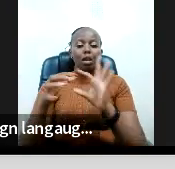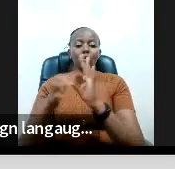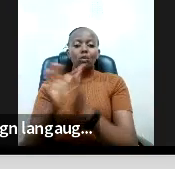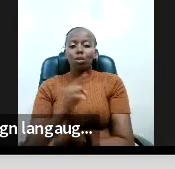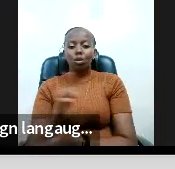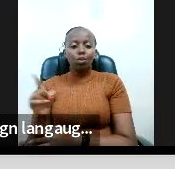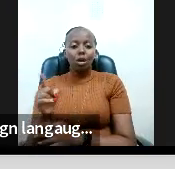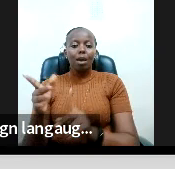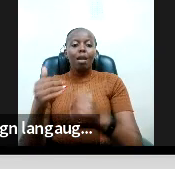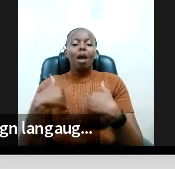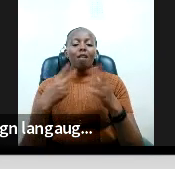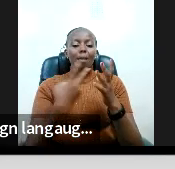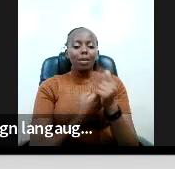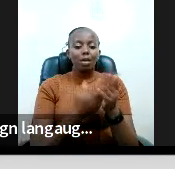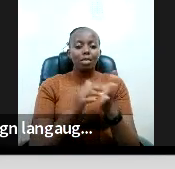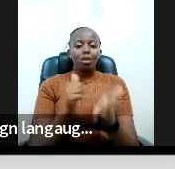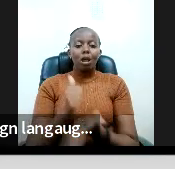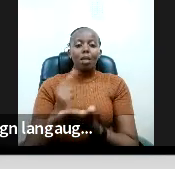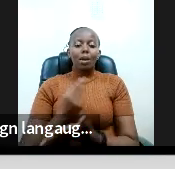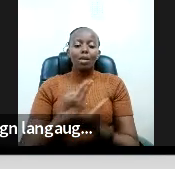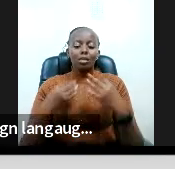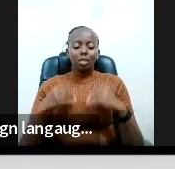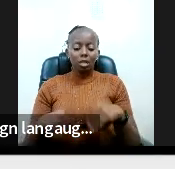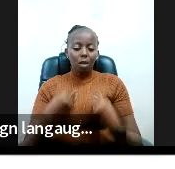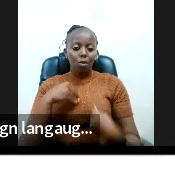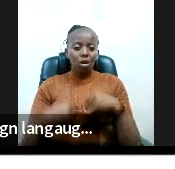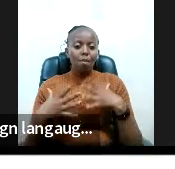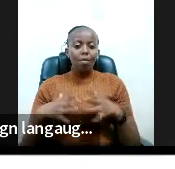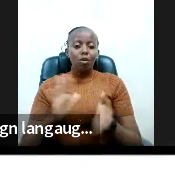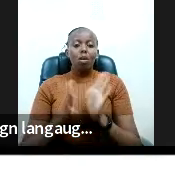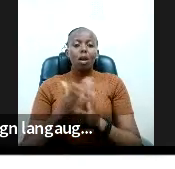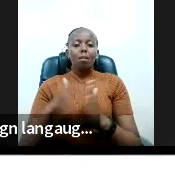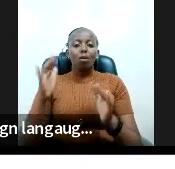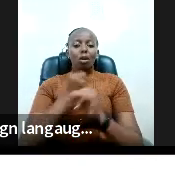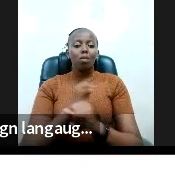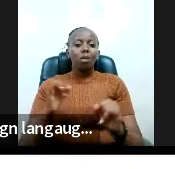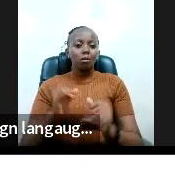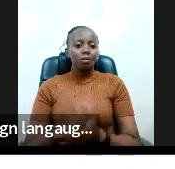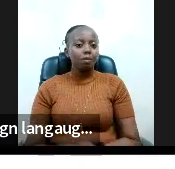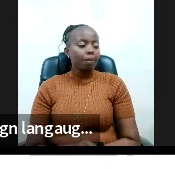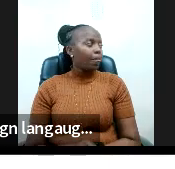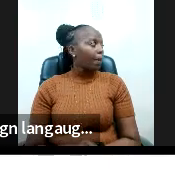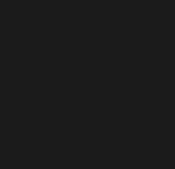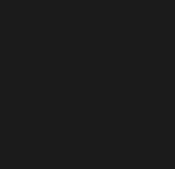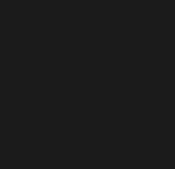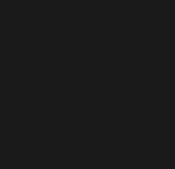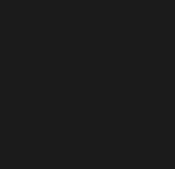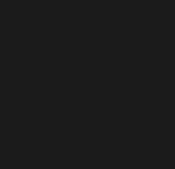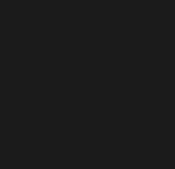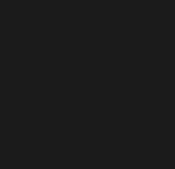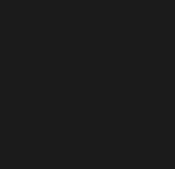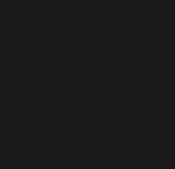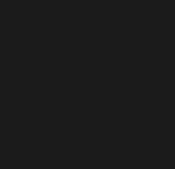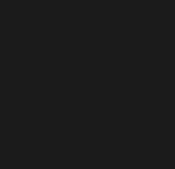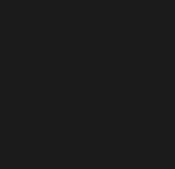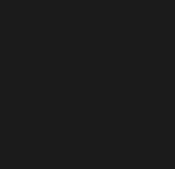explore partnership that will enable disabled people to become more independent. Thank you. All right. Thank you so